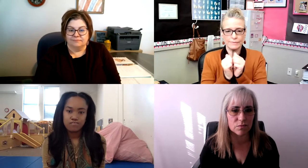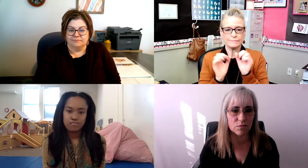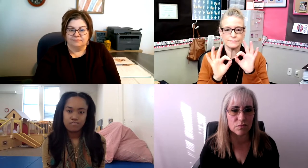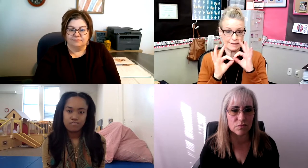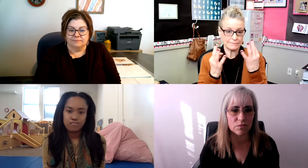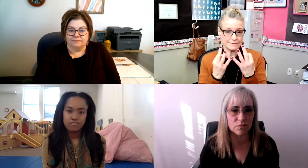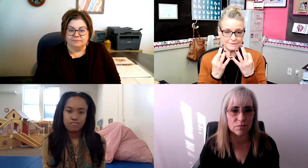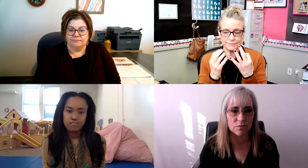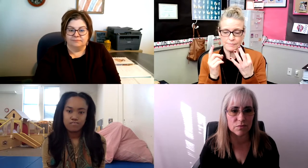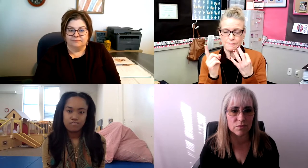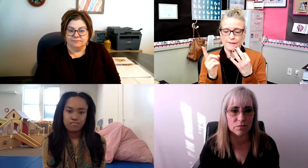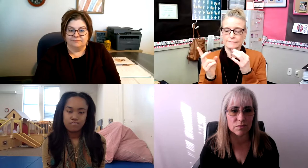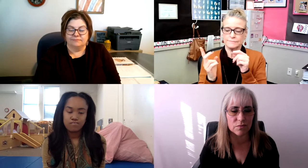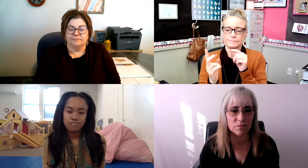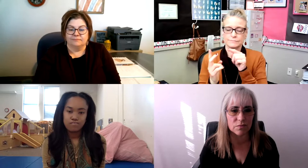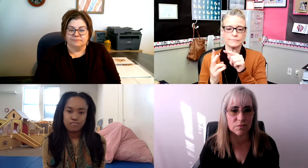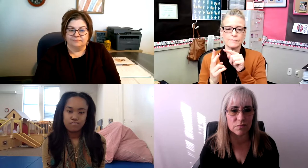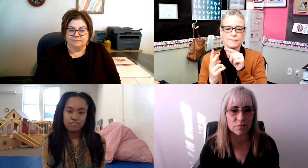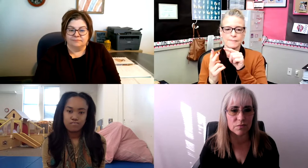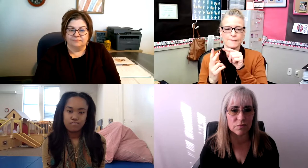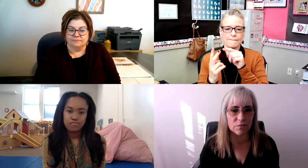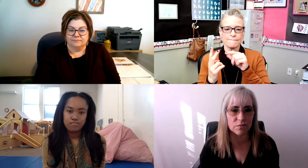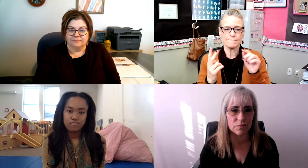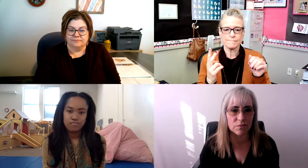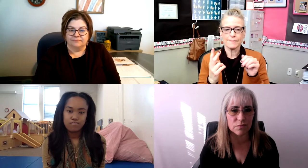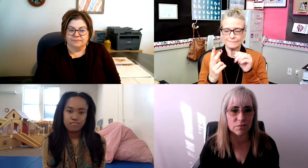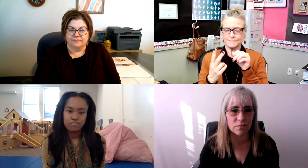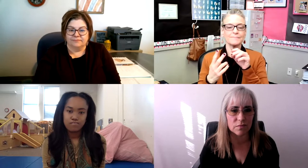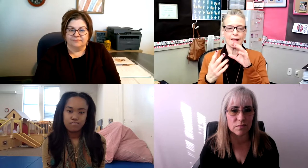I worked with the family.